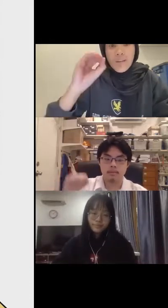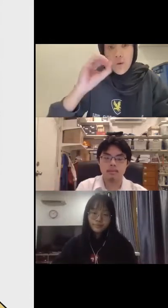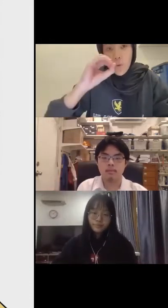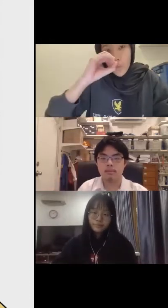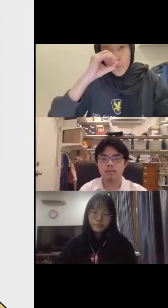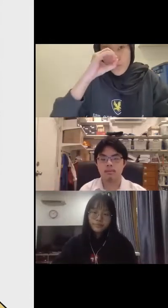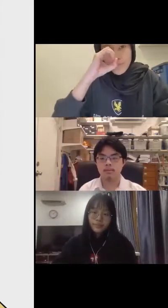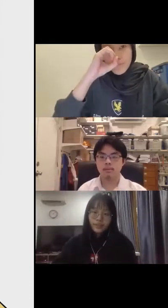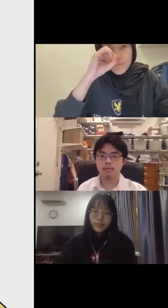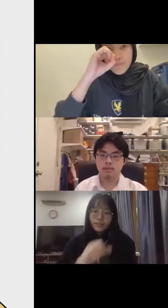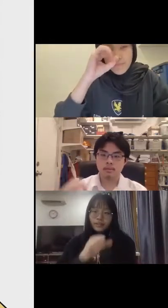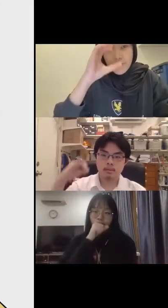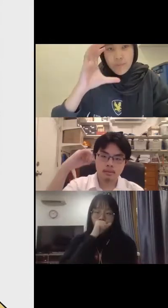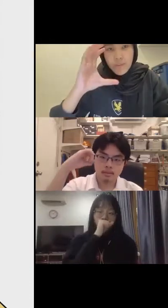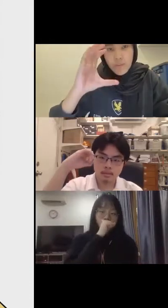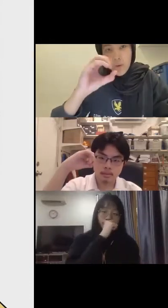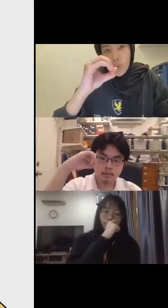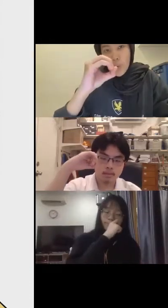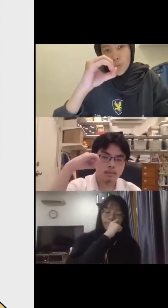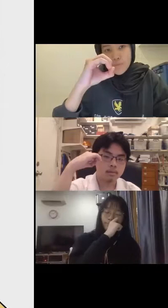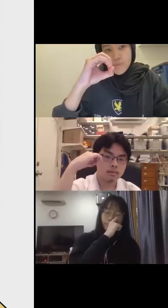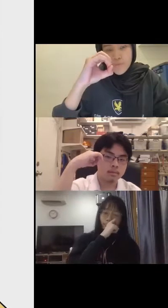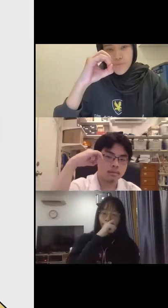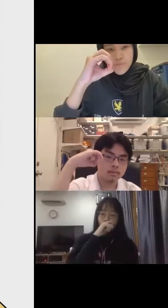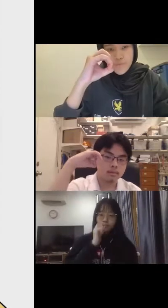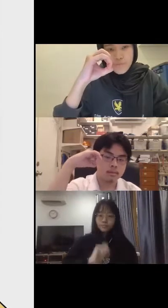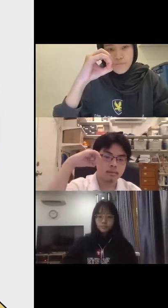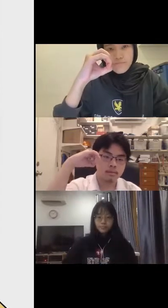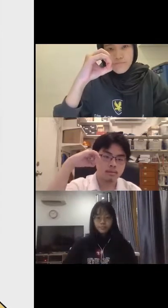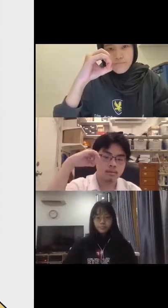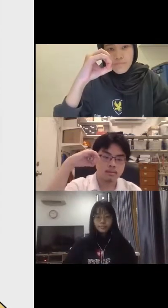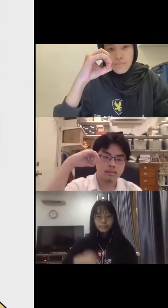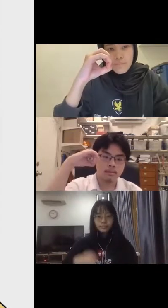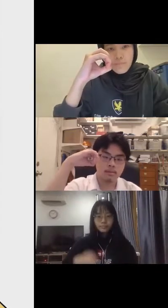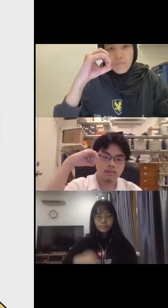Next, O. O.